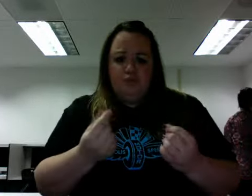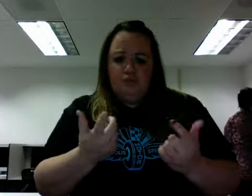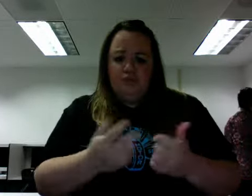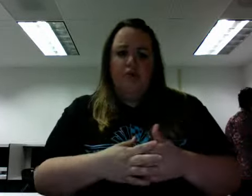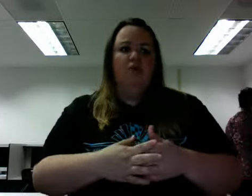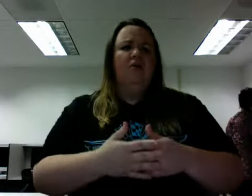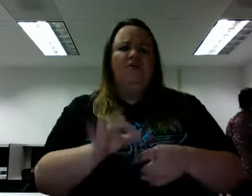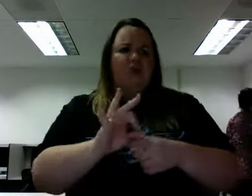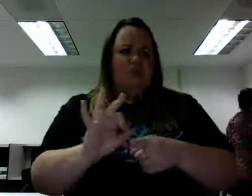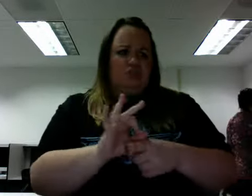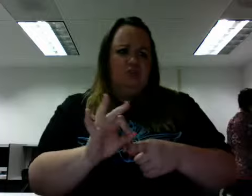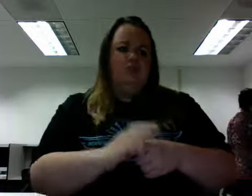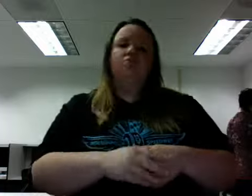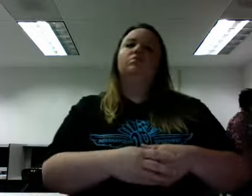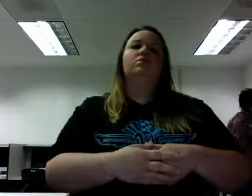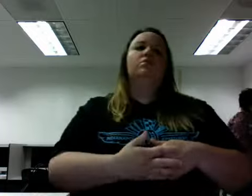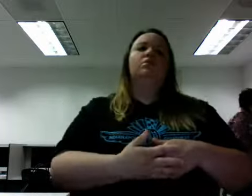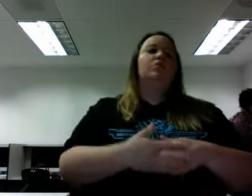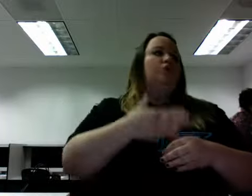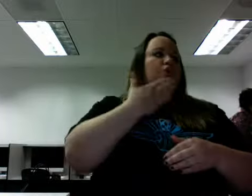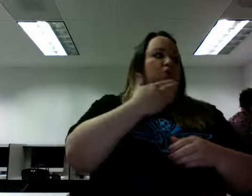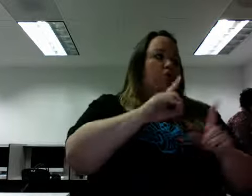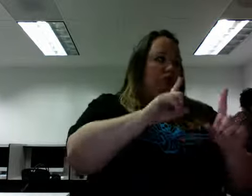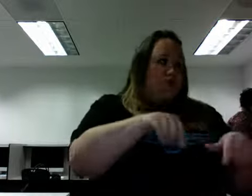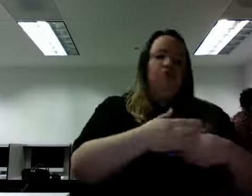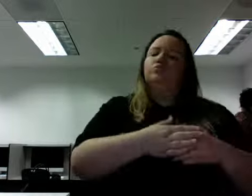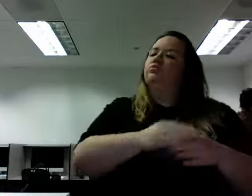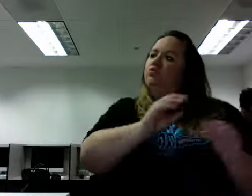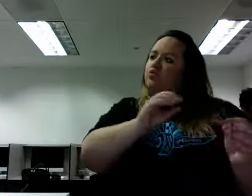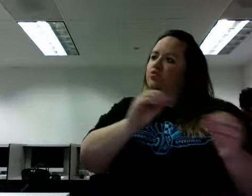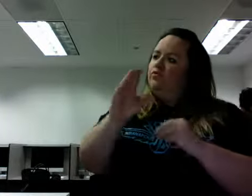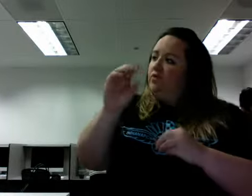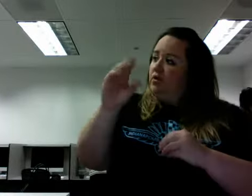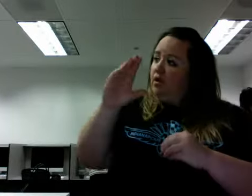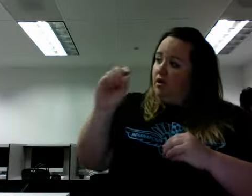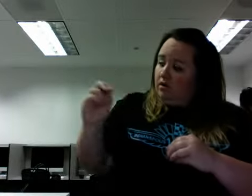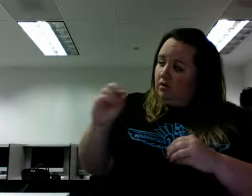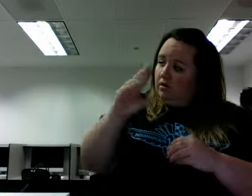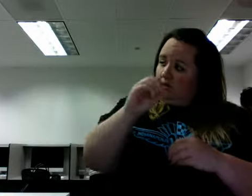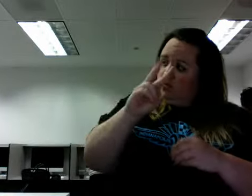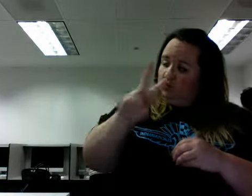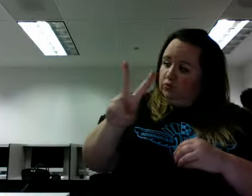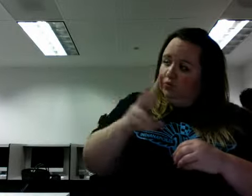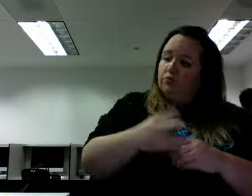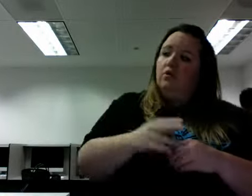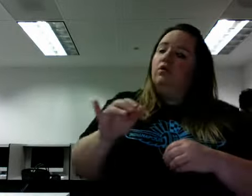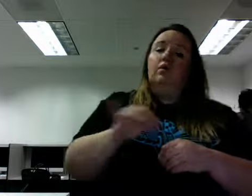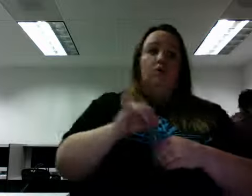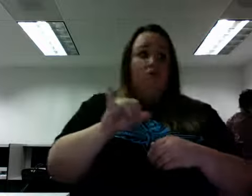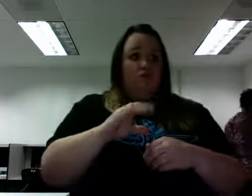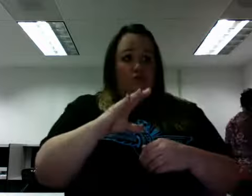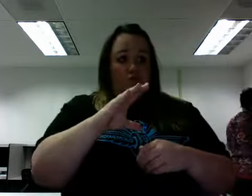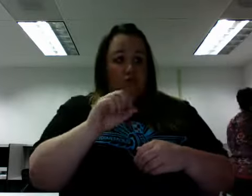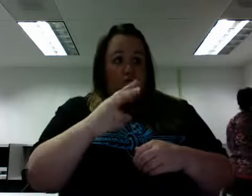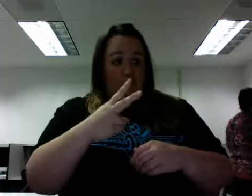Wonderful answer. Transport oxygen. Even transports carbon dioxide back out of the body, right? Good. Transports gases. What